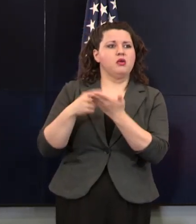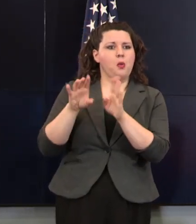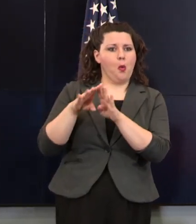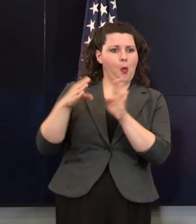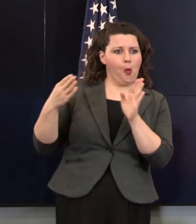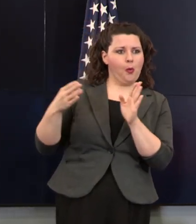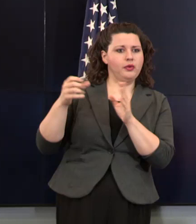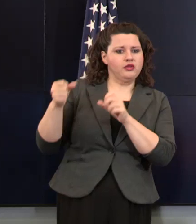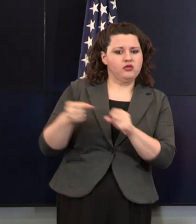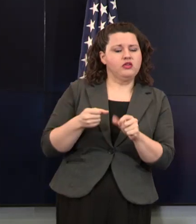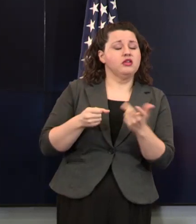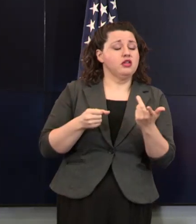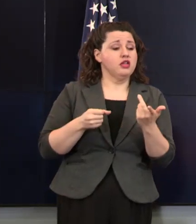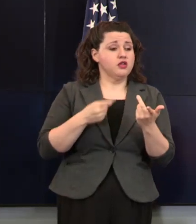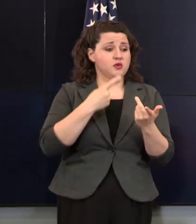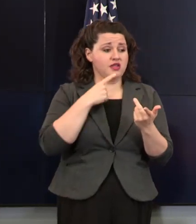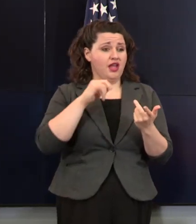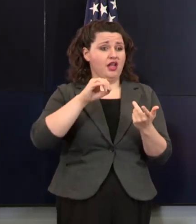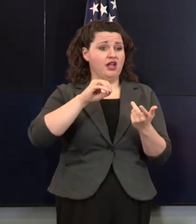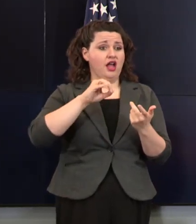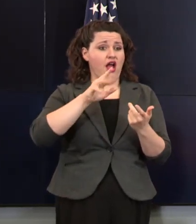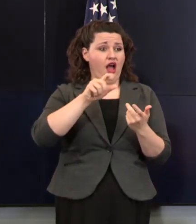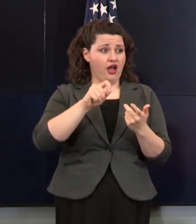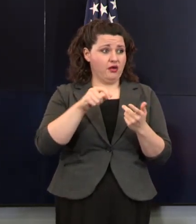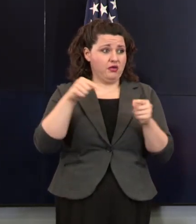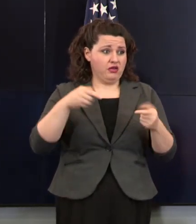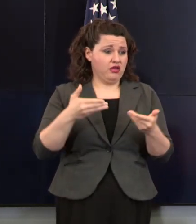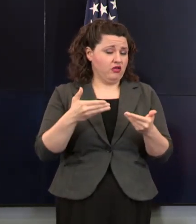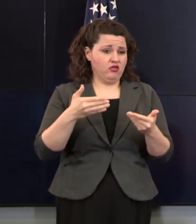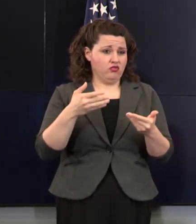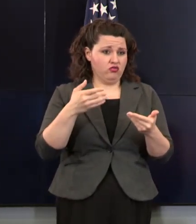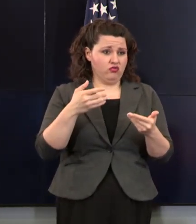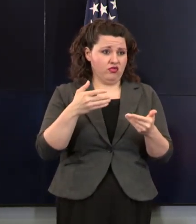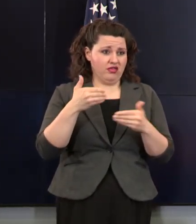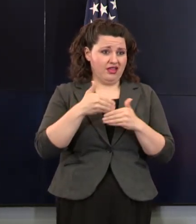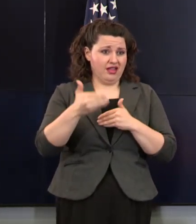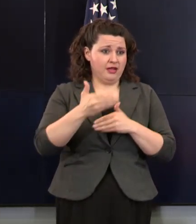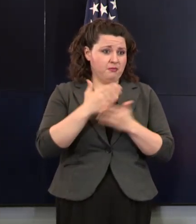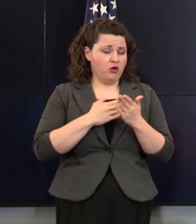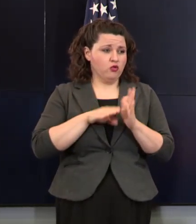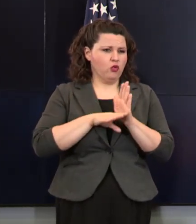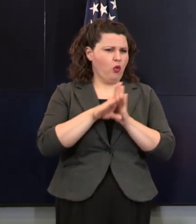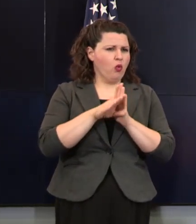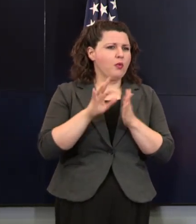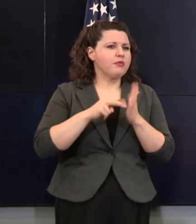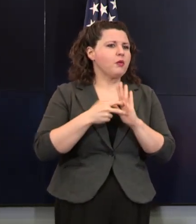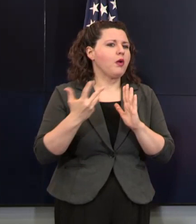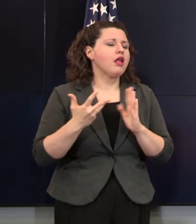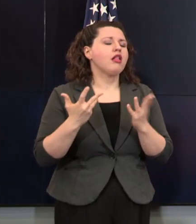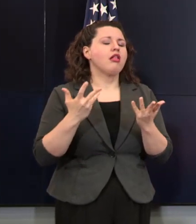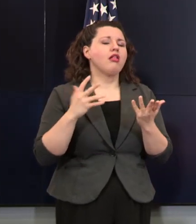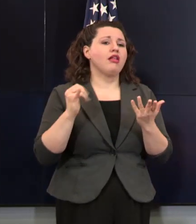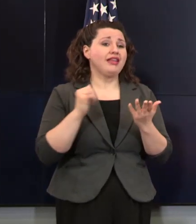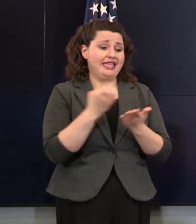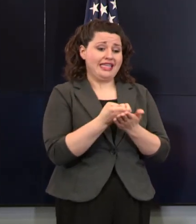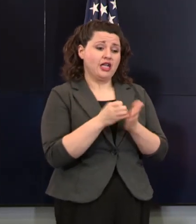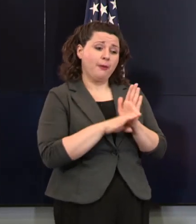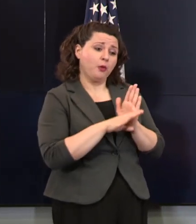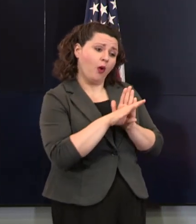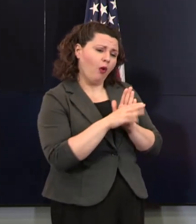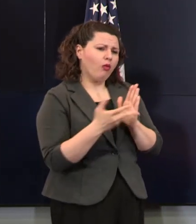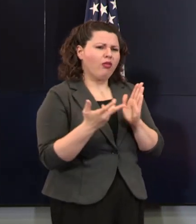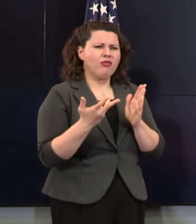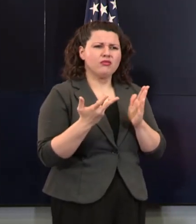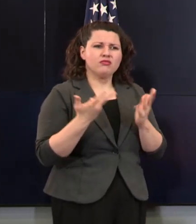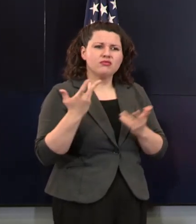phase in your strategy for the state is growth. I was just hoping for some clarification on what you meant by that. Are you talking about economic growth, Yeah.